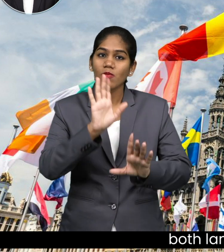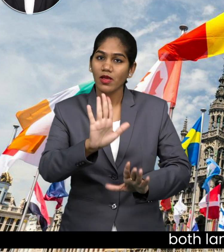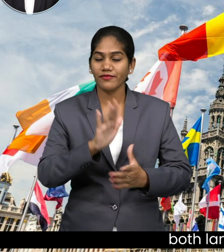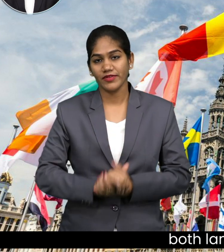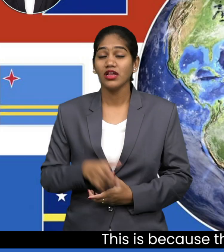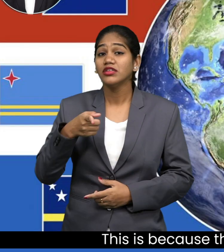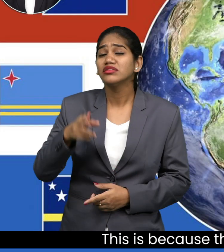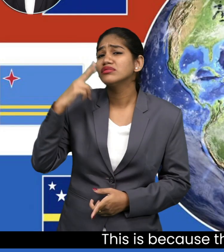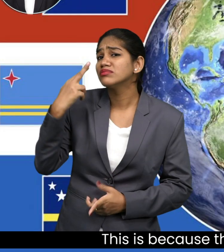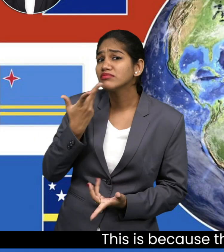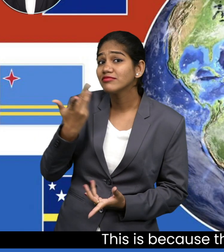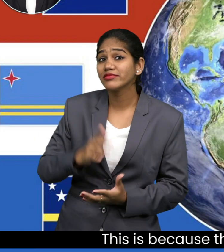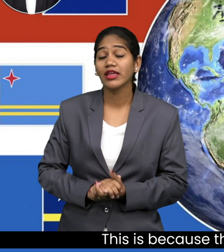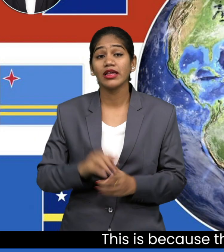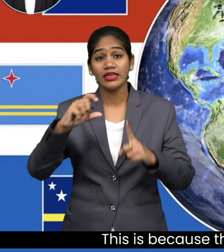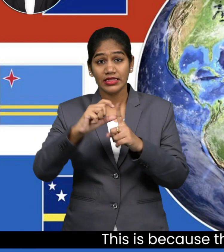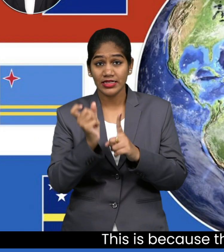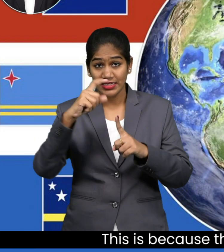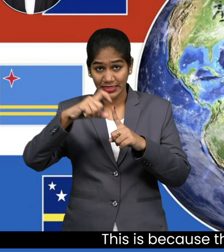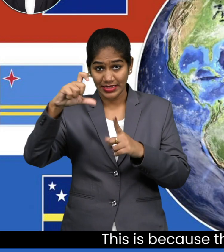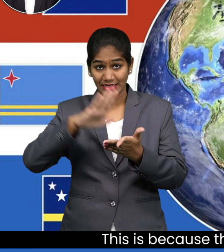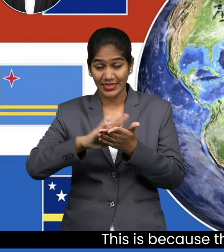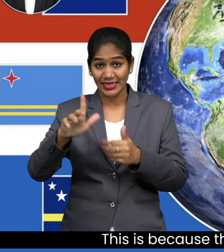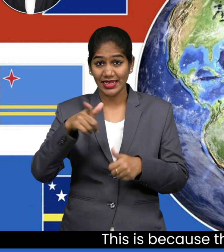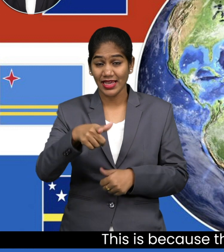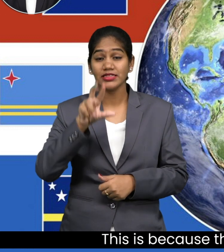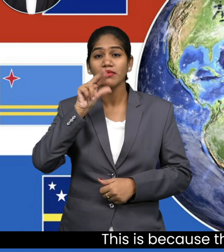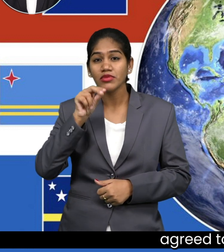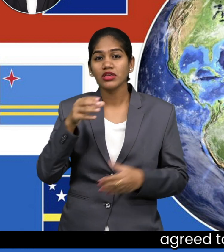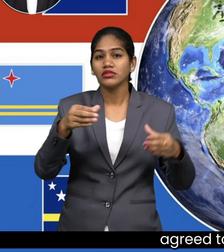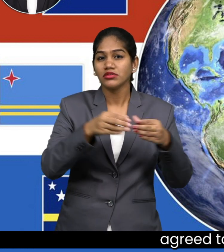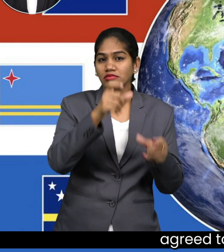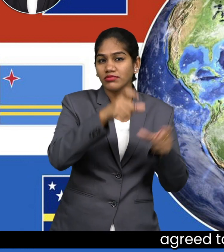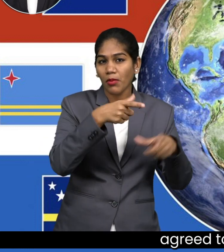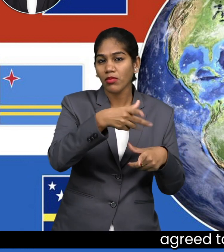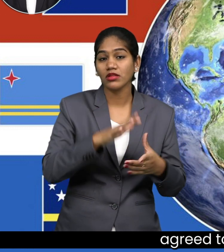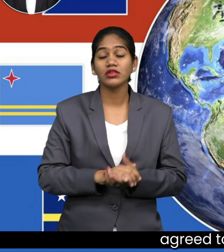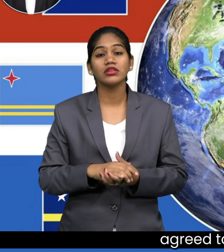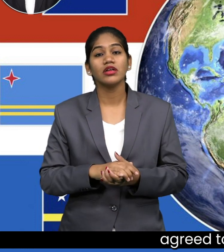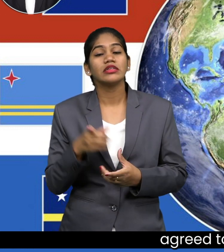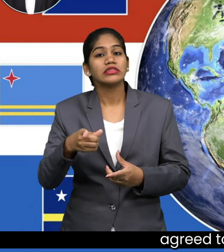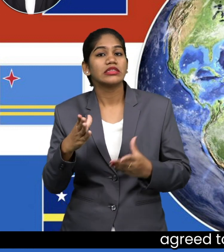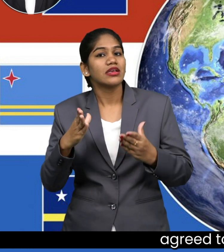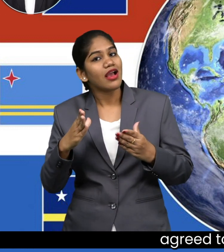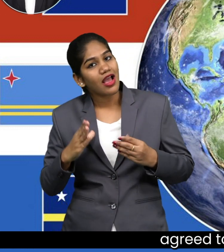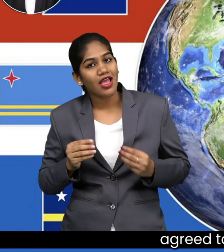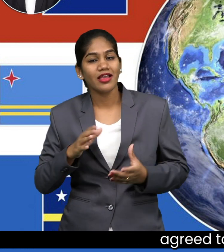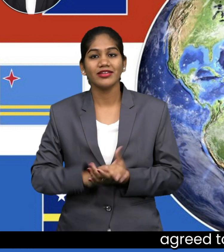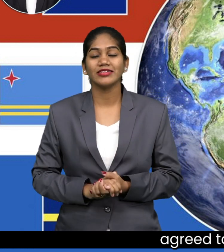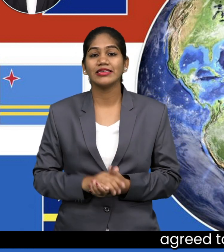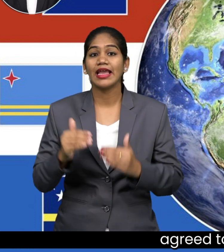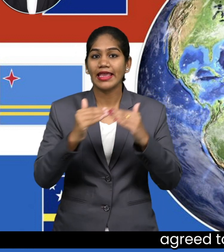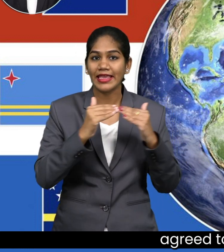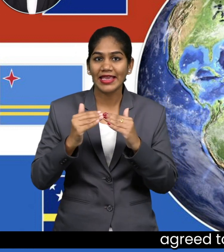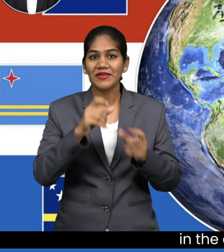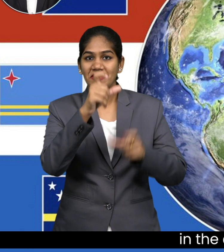This is because the Dutch speaking community agreed to equal representation